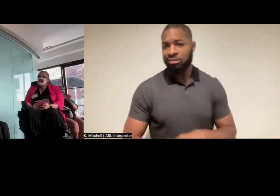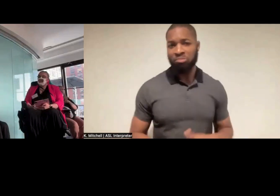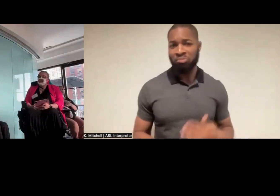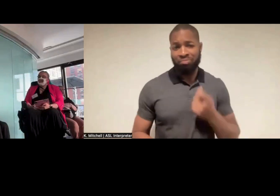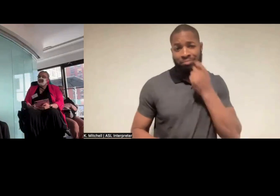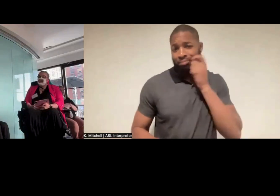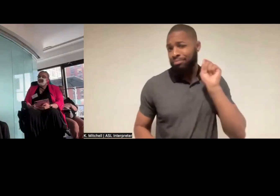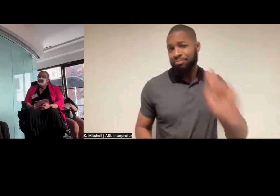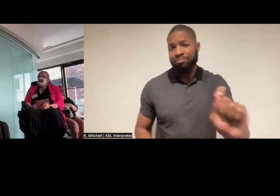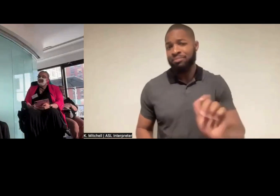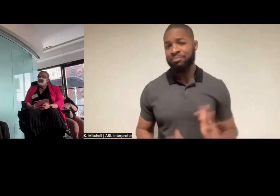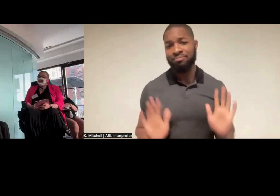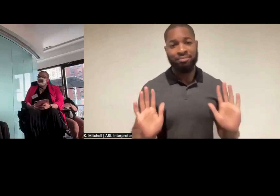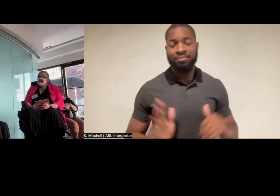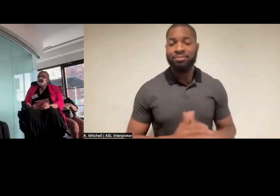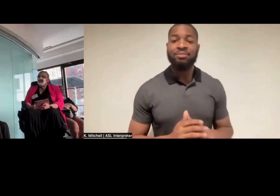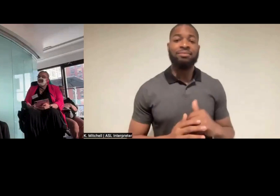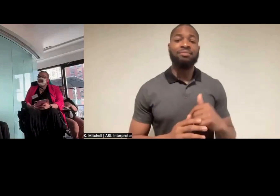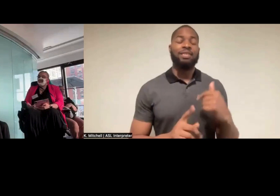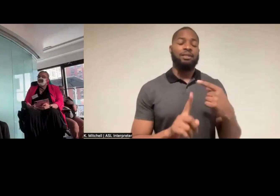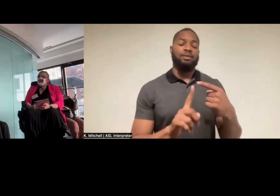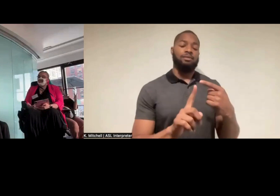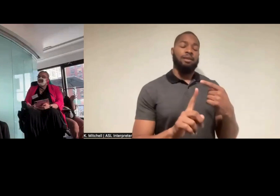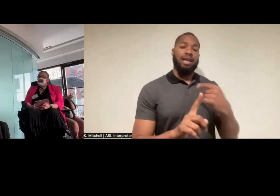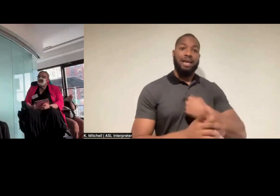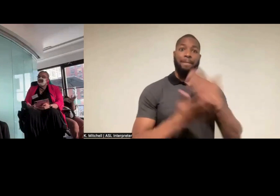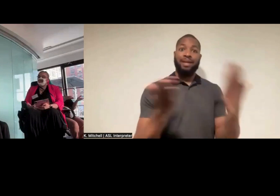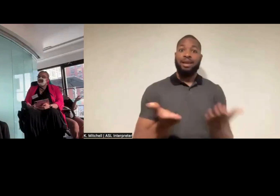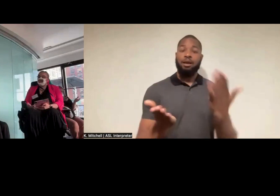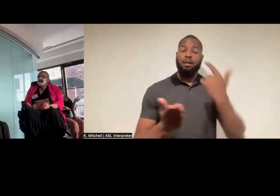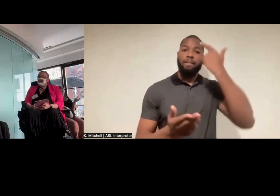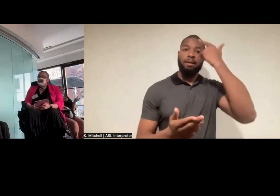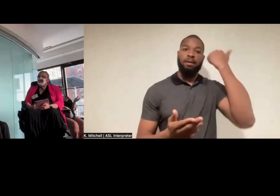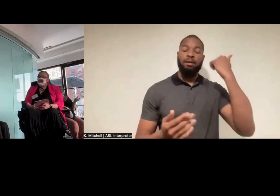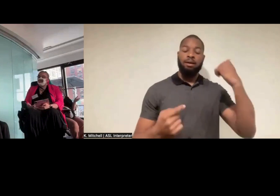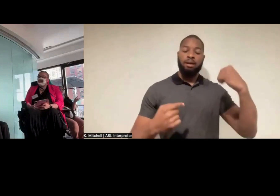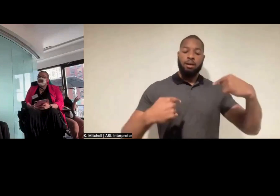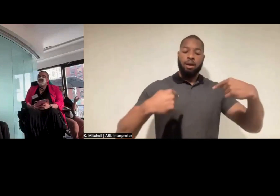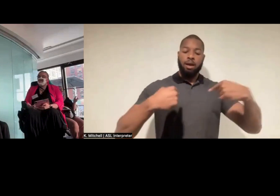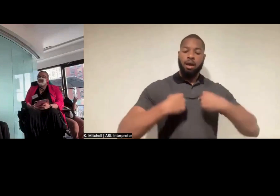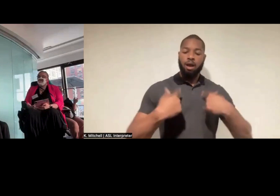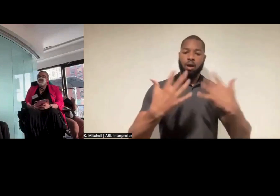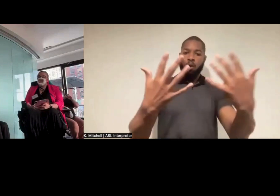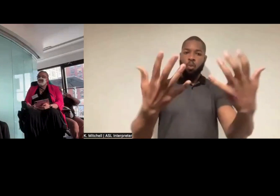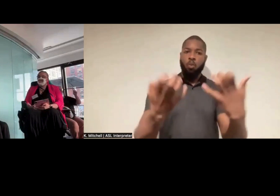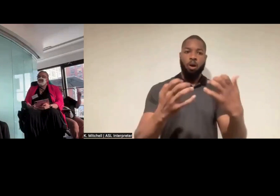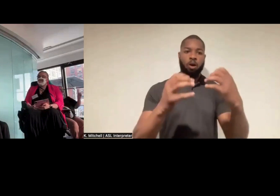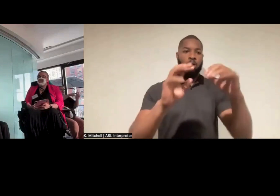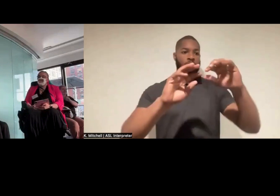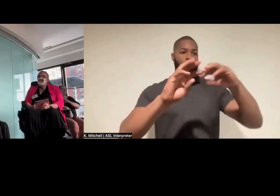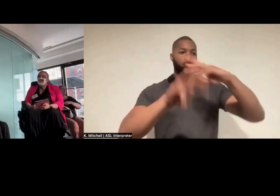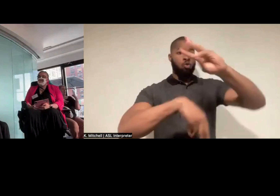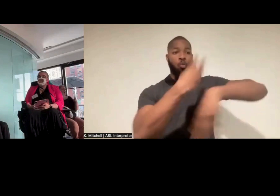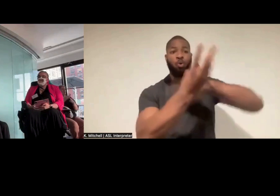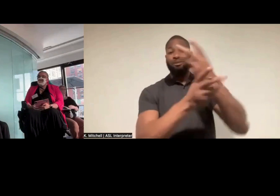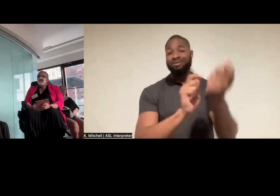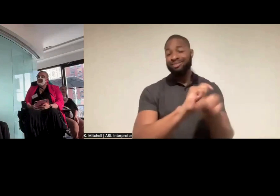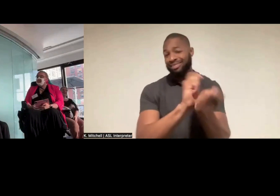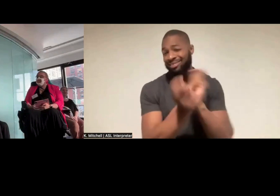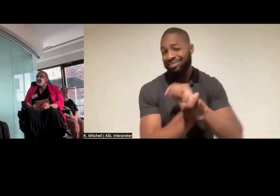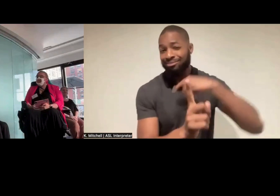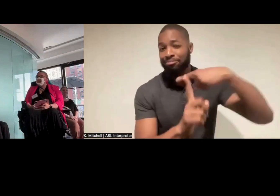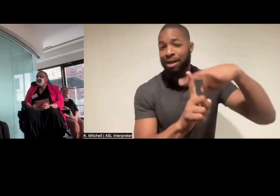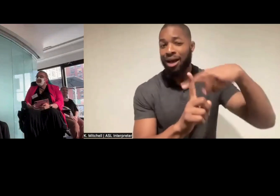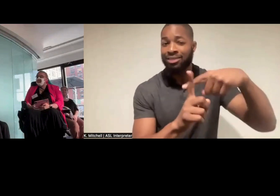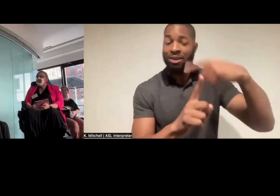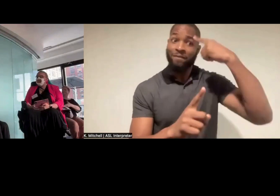comes from wanting different for the world and for other people and for myself. Thank